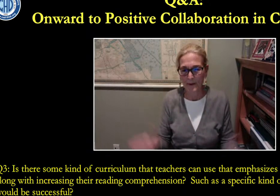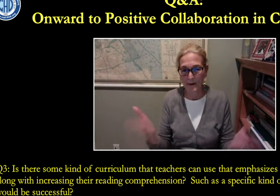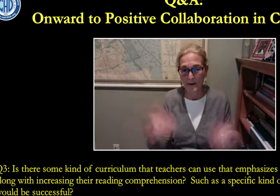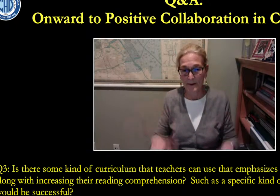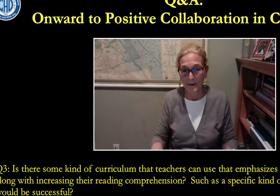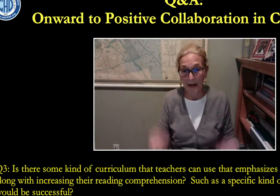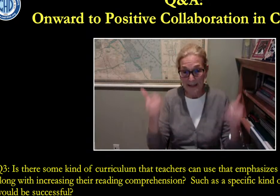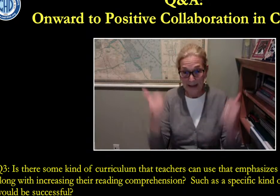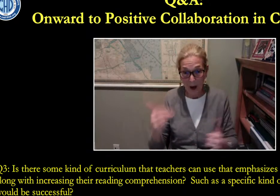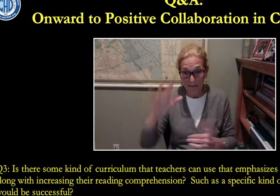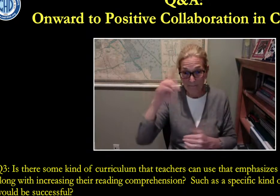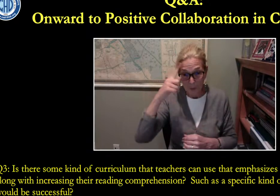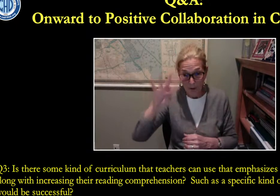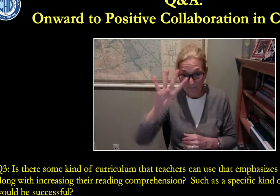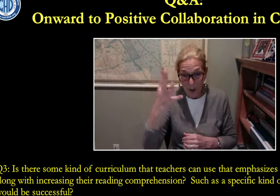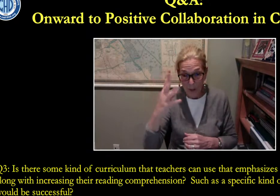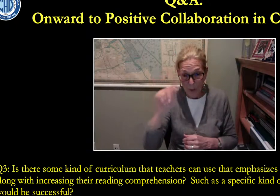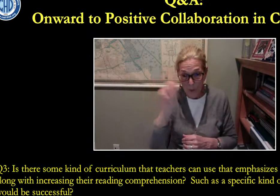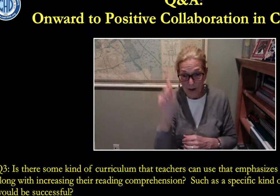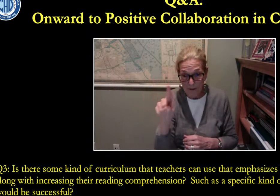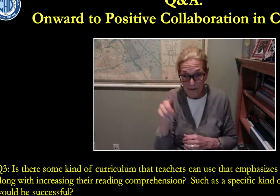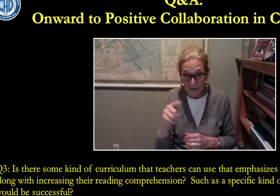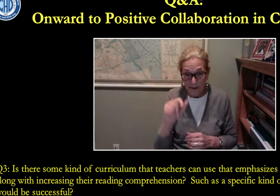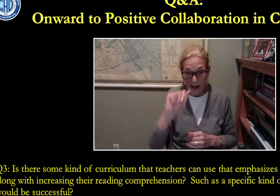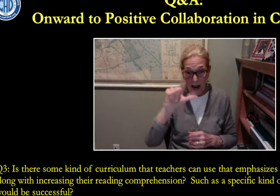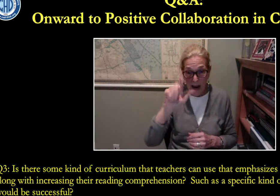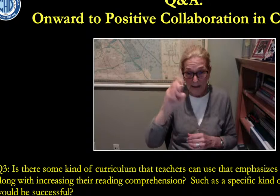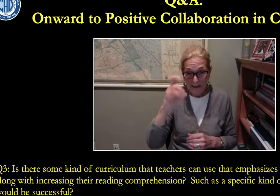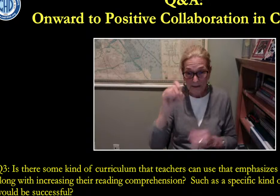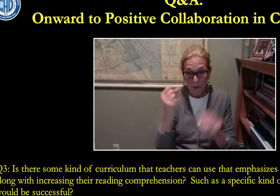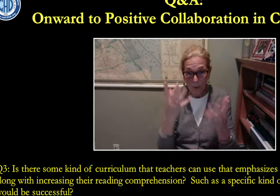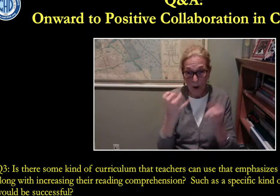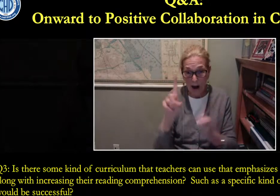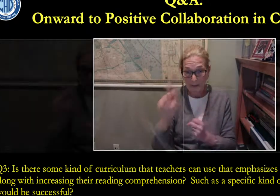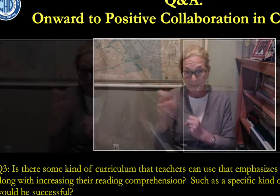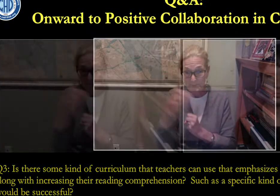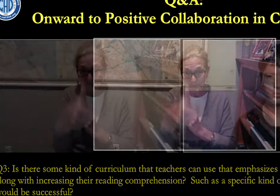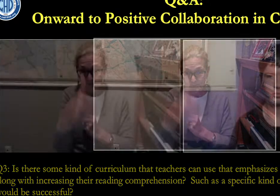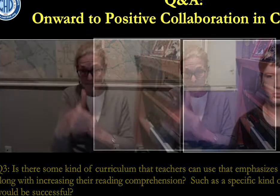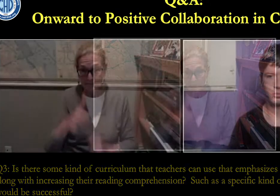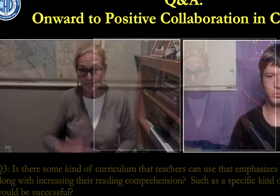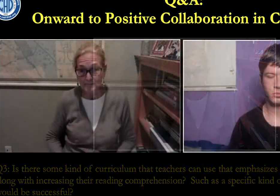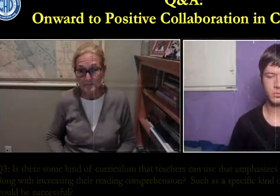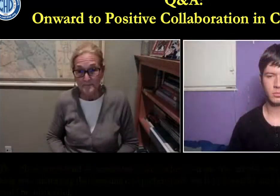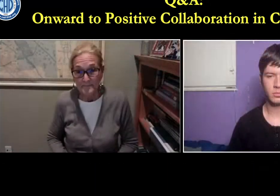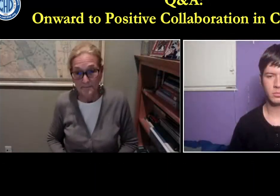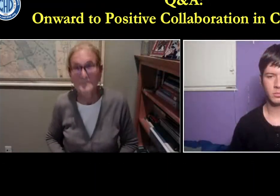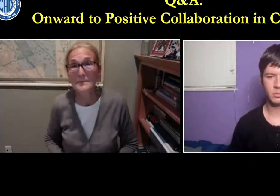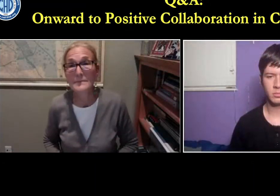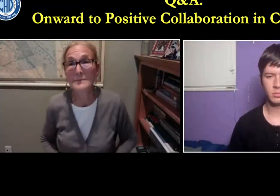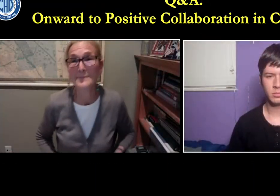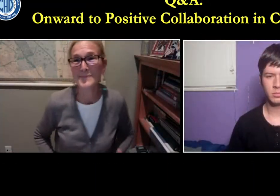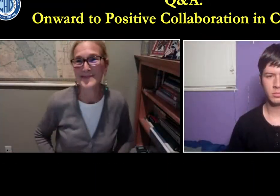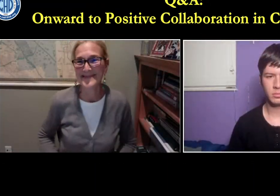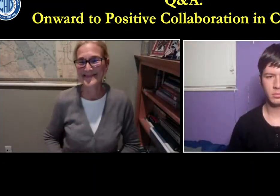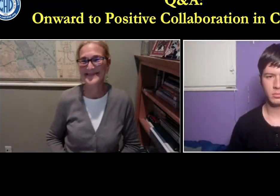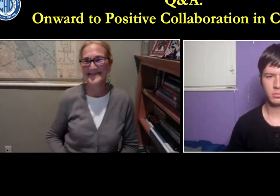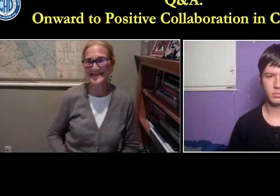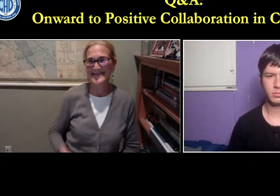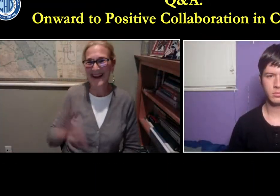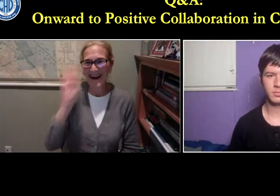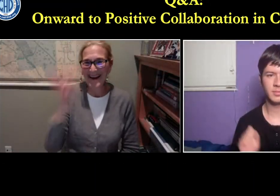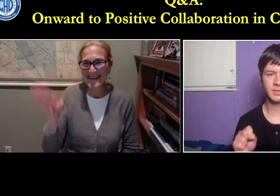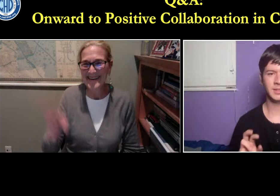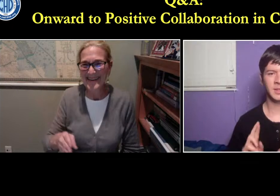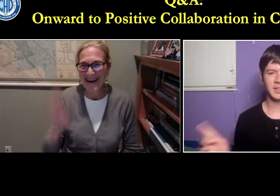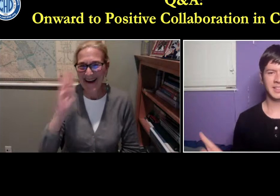and the phenomenon. And I think it's the last question right before we finish. And Alexis, did you want